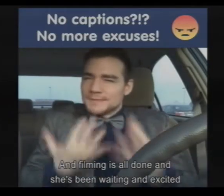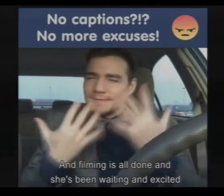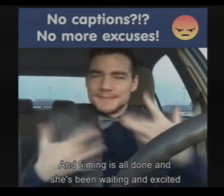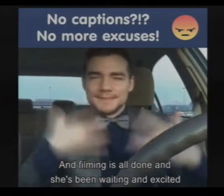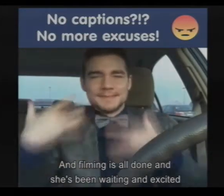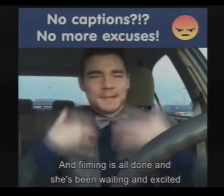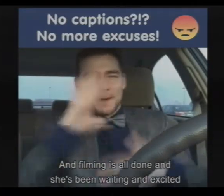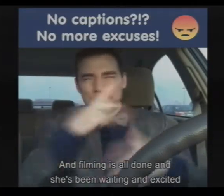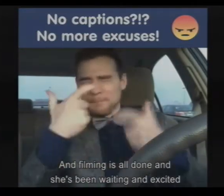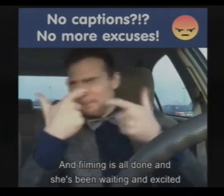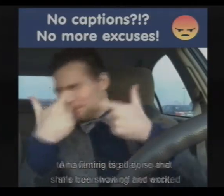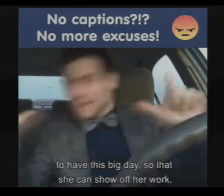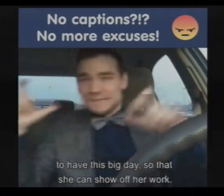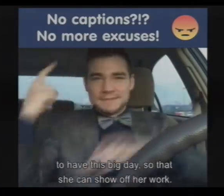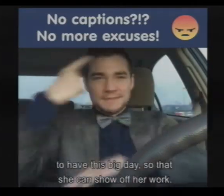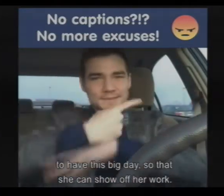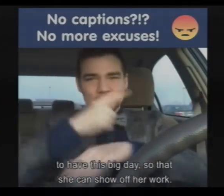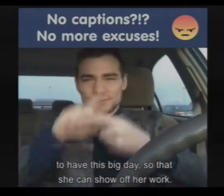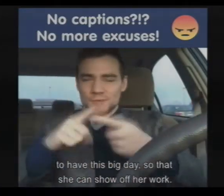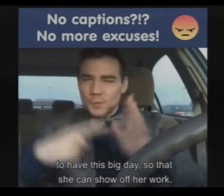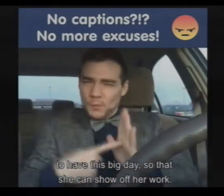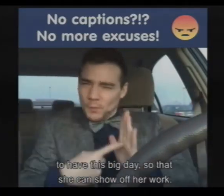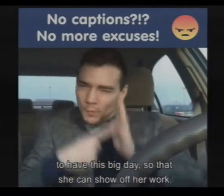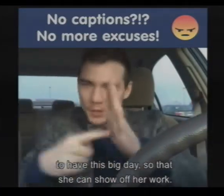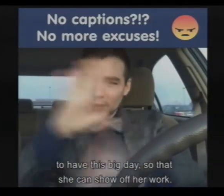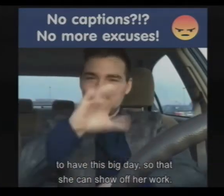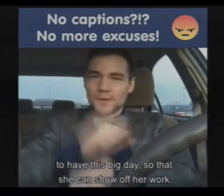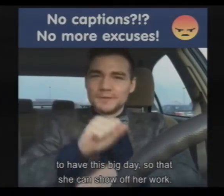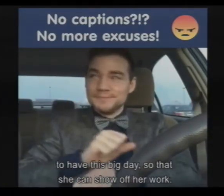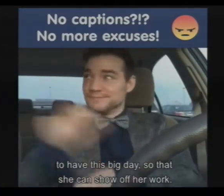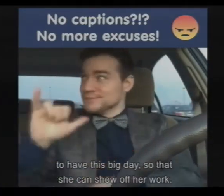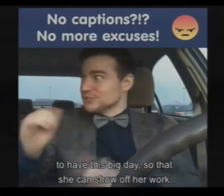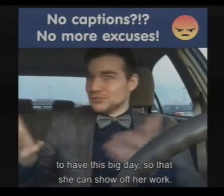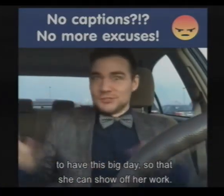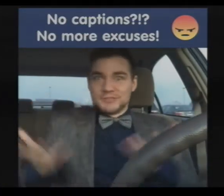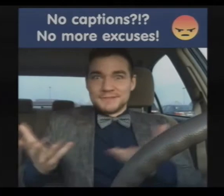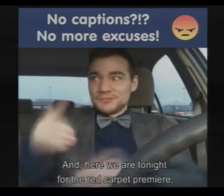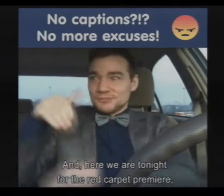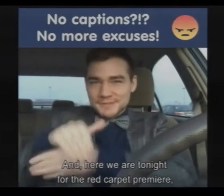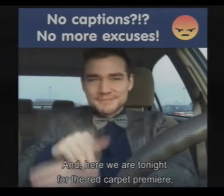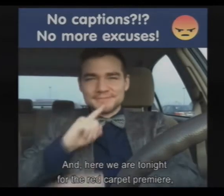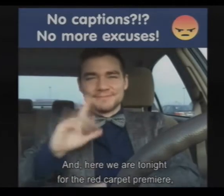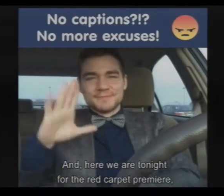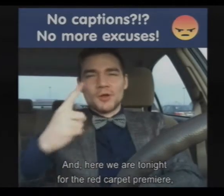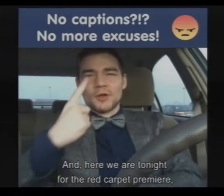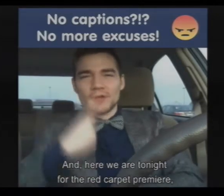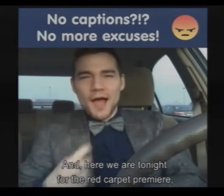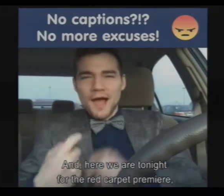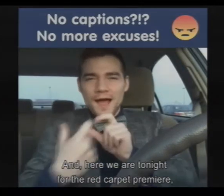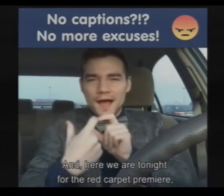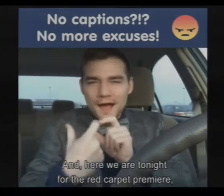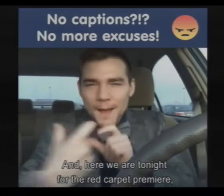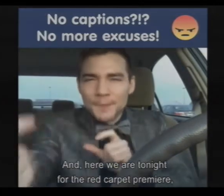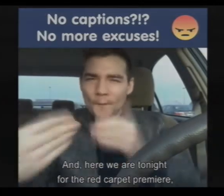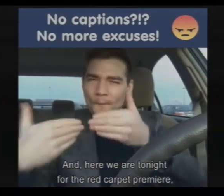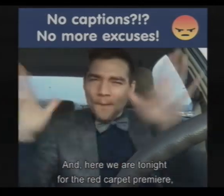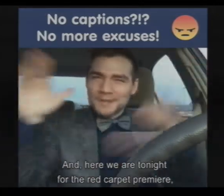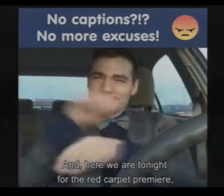done, and she's been waiting and excited to have this big day so that she can show off her work. And here we are tonight for the red